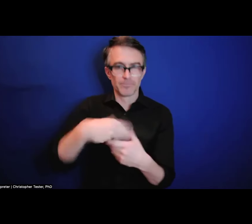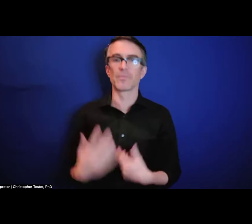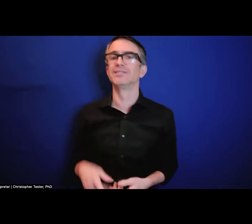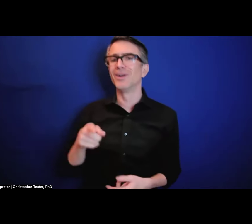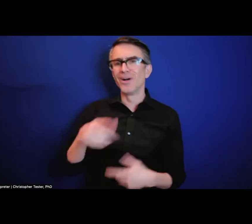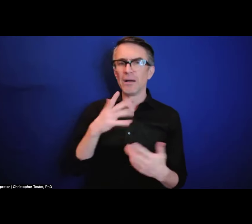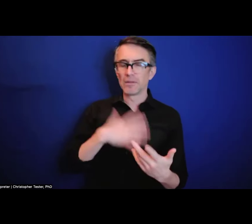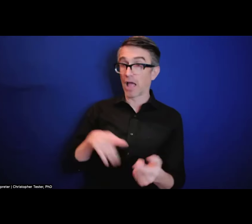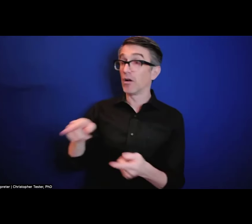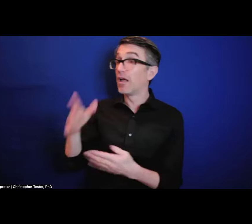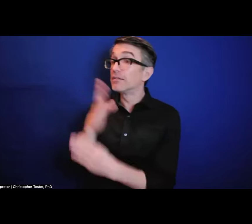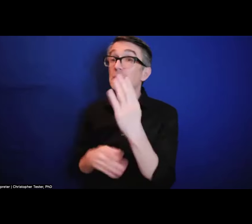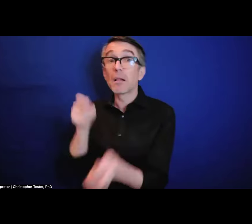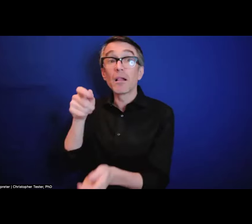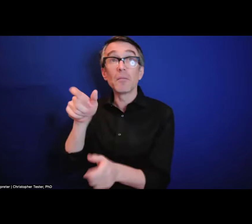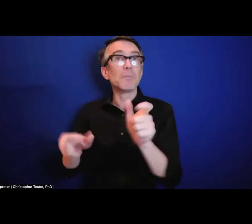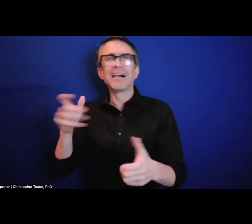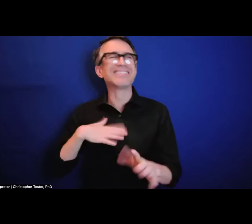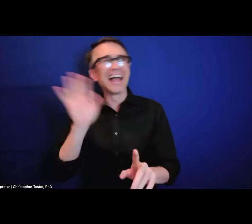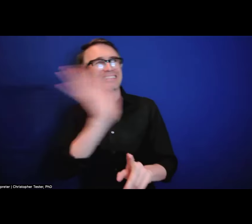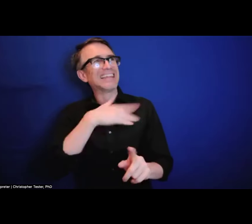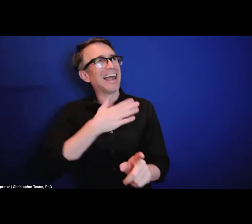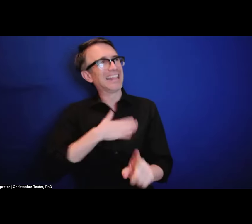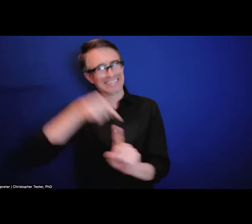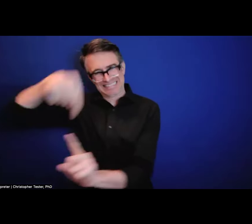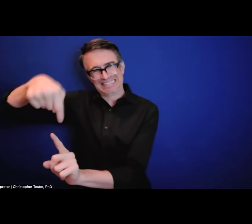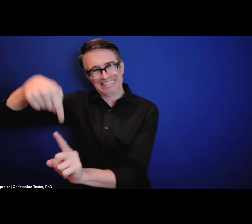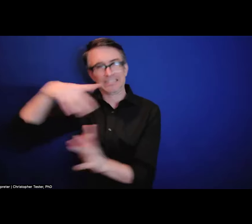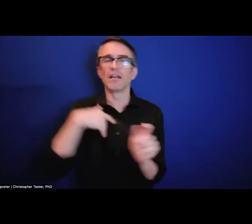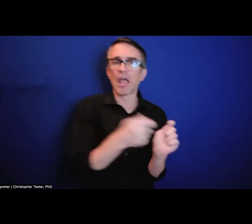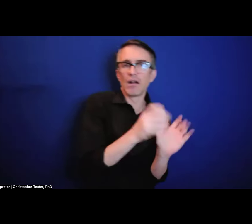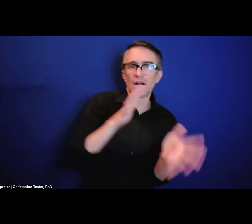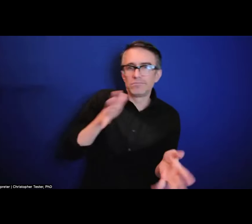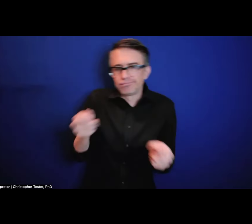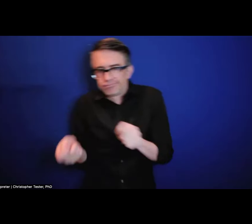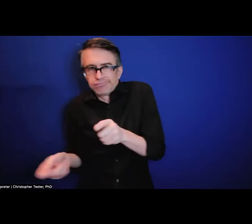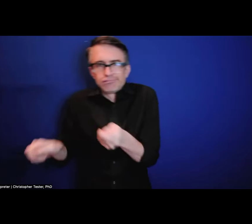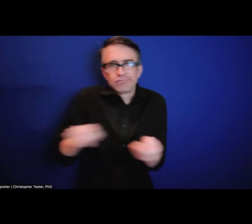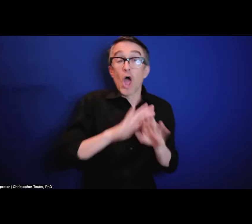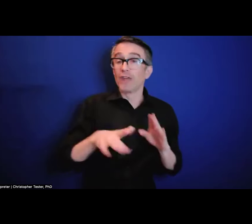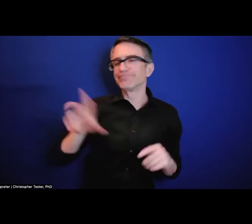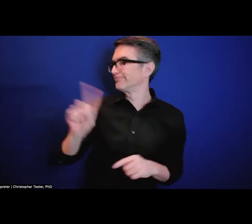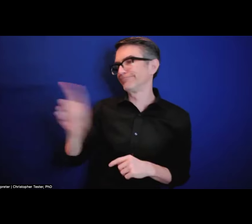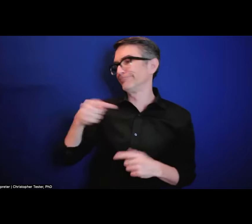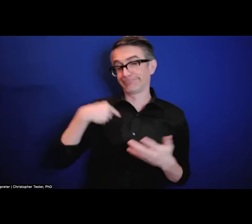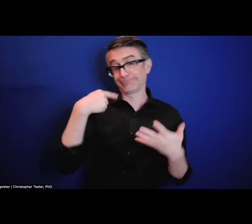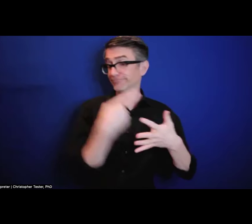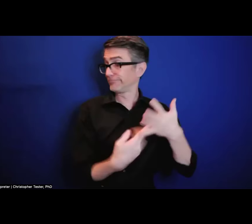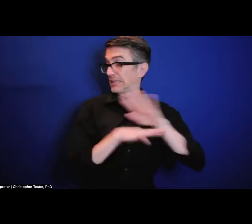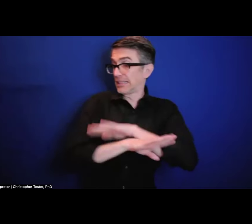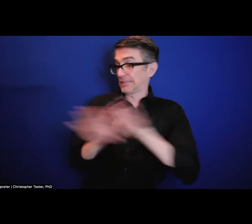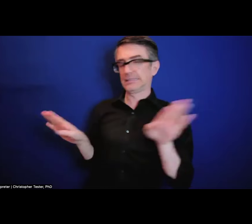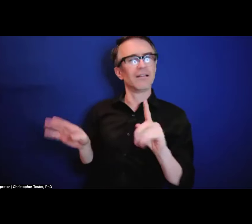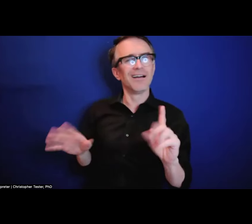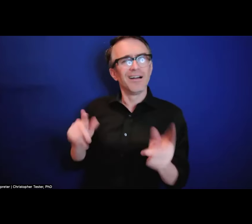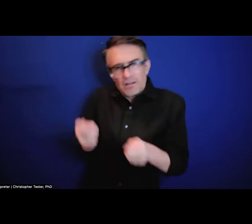the direct and indirect health care costs. On this note, I'm really thrilled to share that the World Bank,